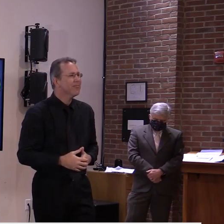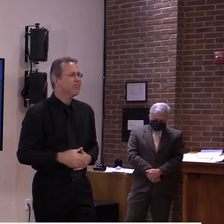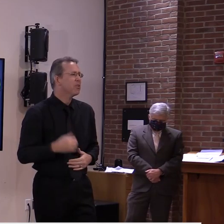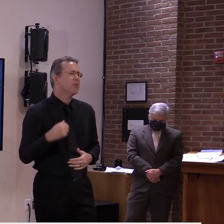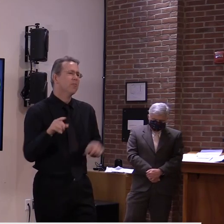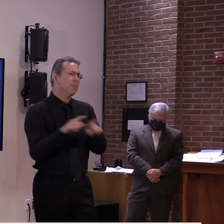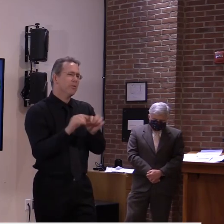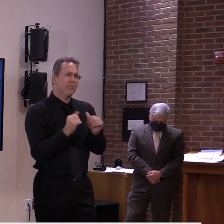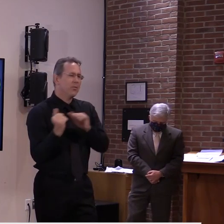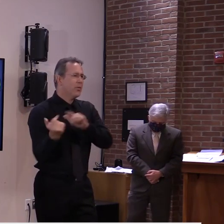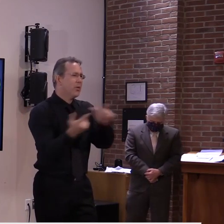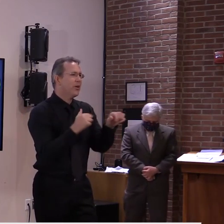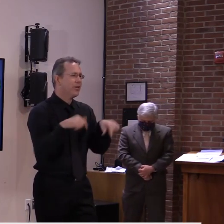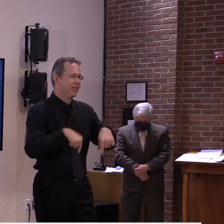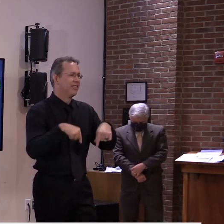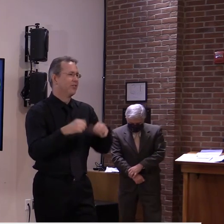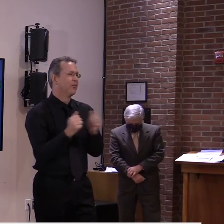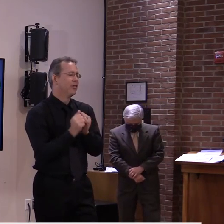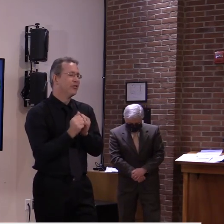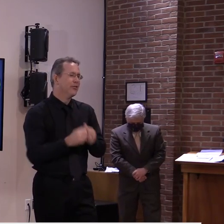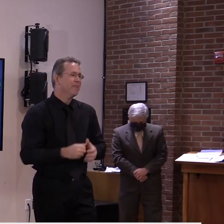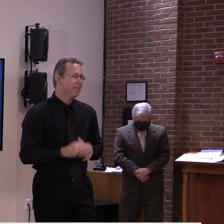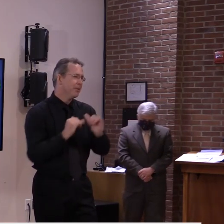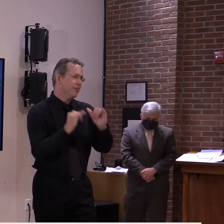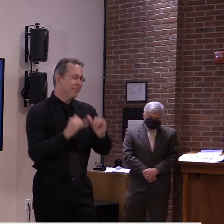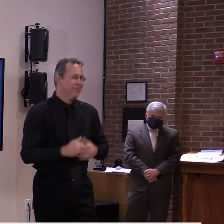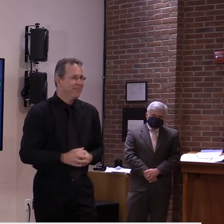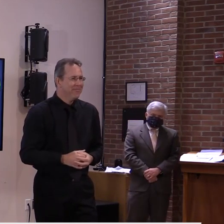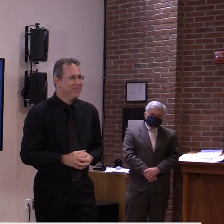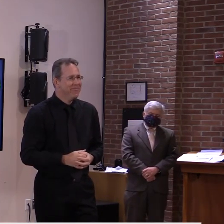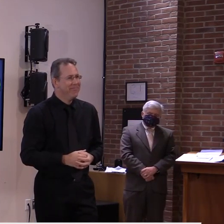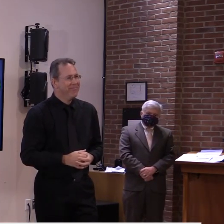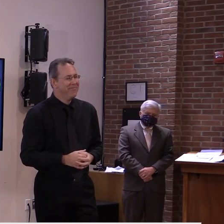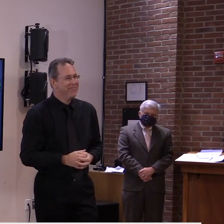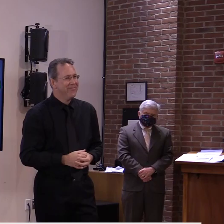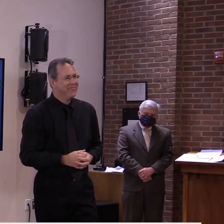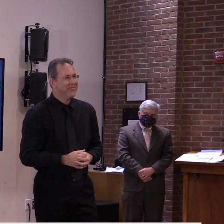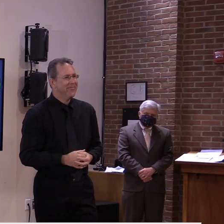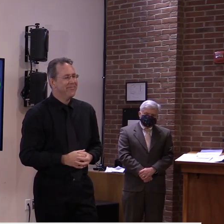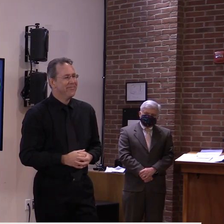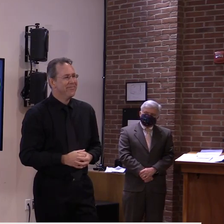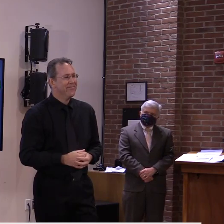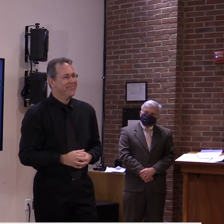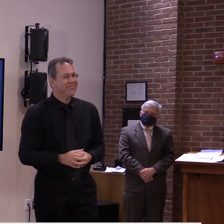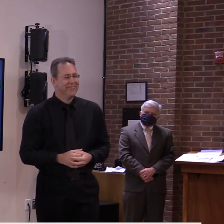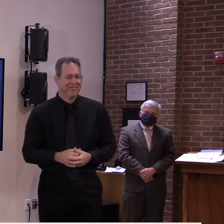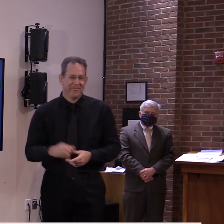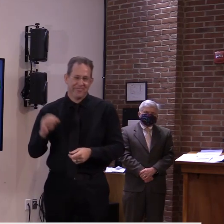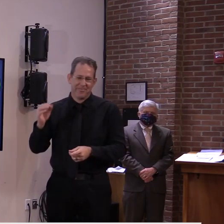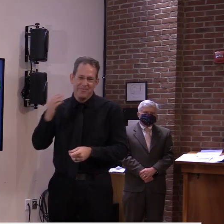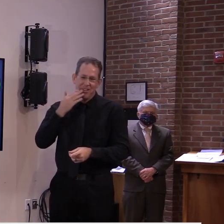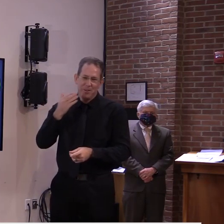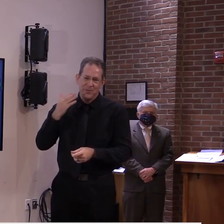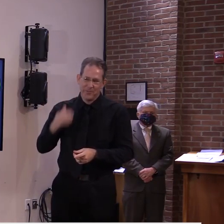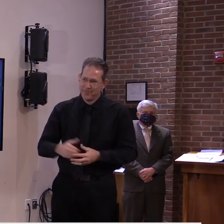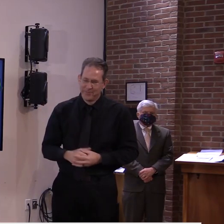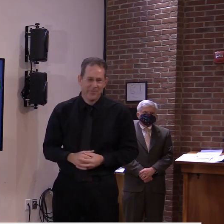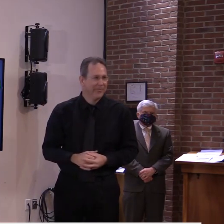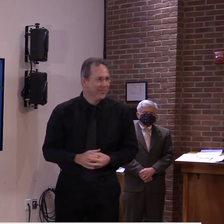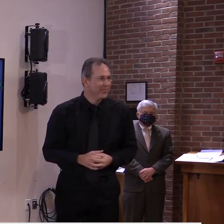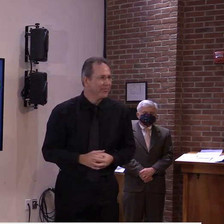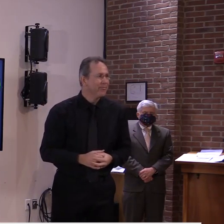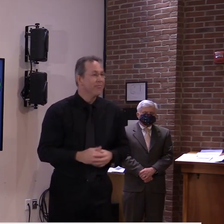we can see the finish line, I'm confident we'll get there. but we're all going to have to work together in order and help each other